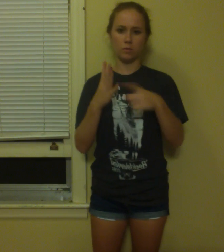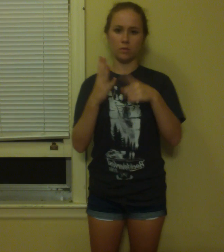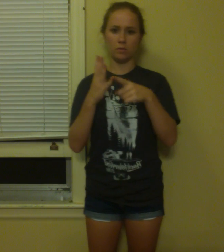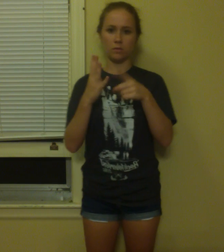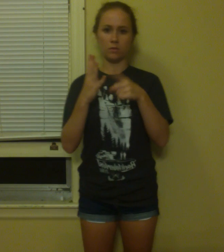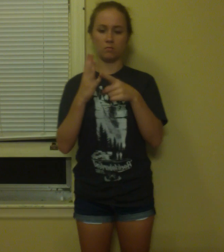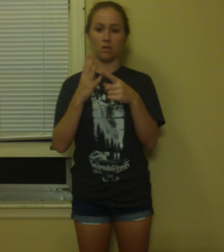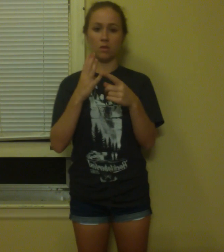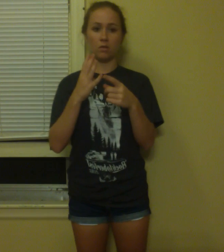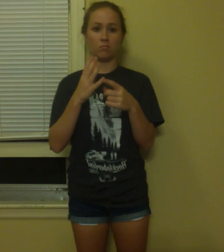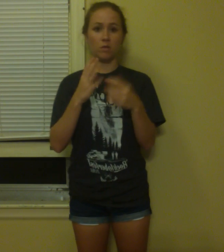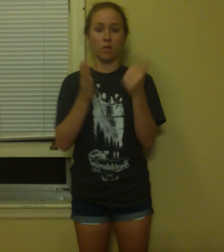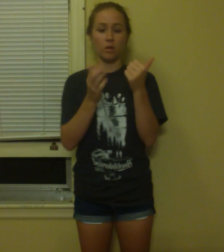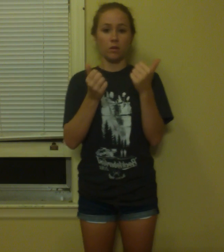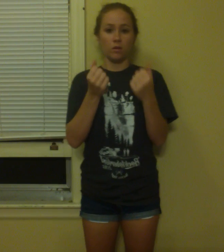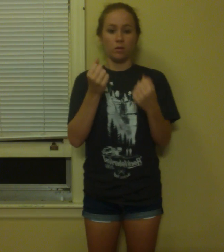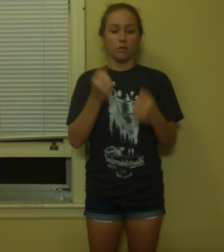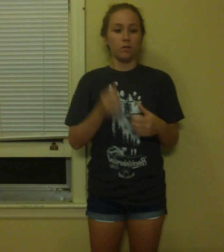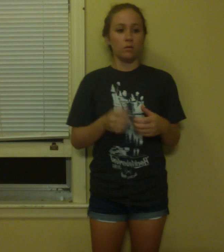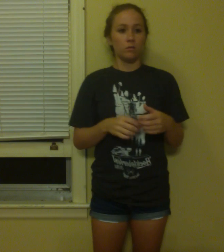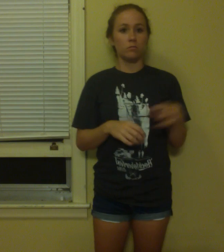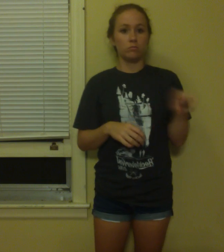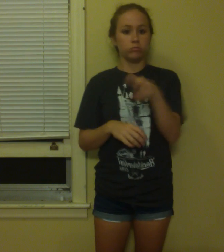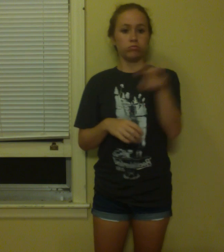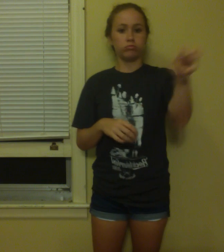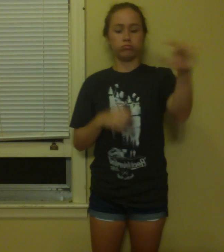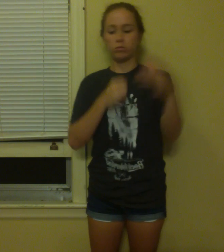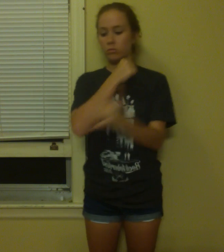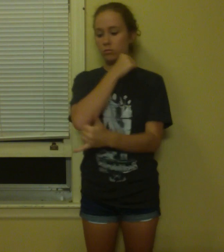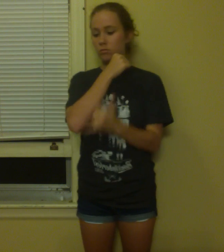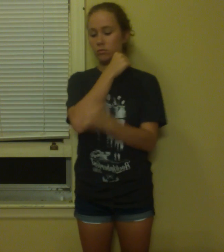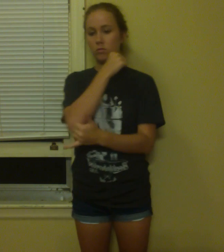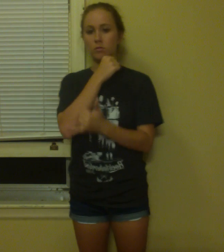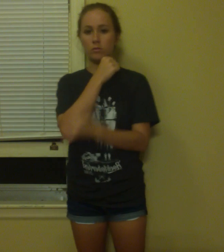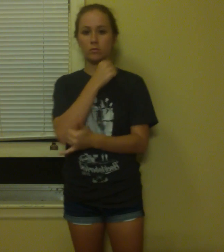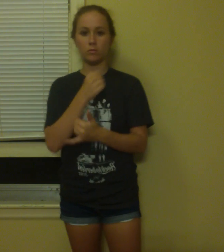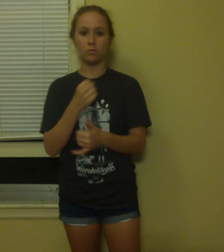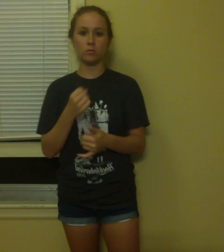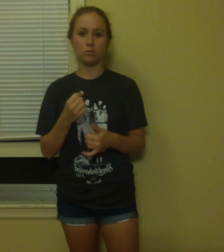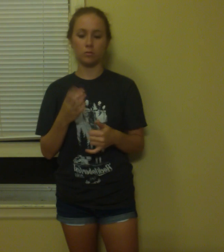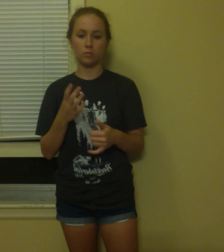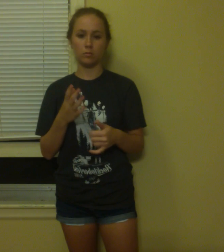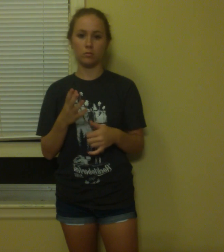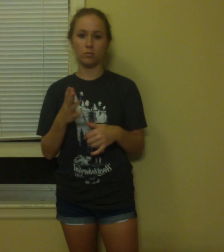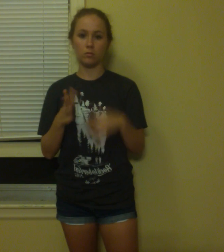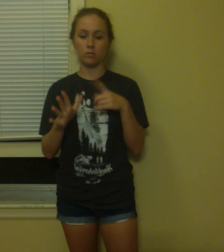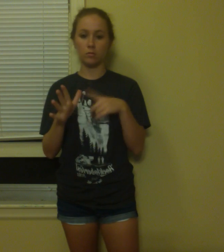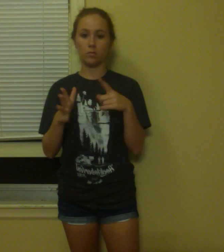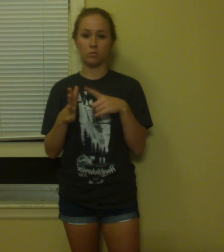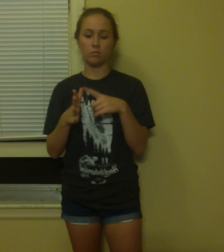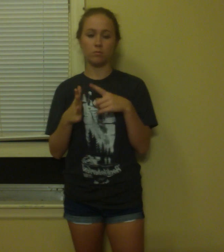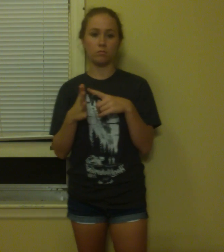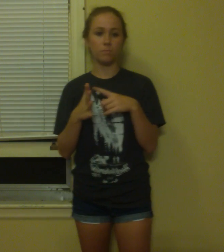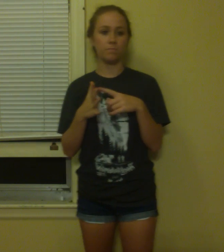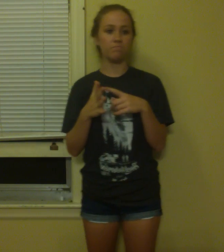deal with countries like Iran and North Korea. He's also our chief diplomat, meaning he kind of settles these disagreements between countries that might be arguing,